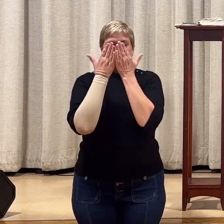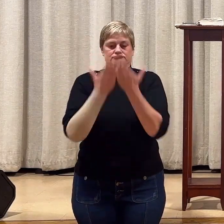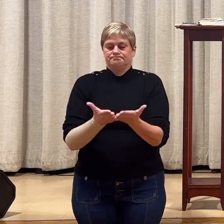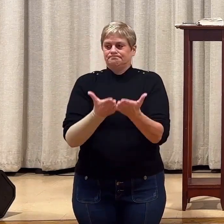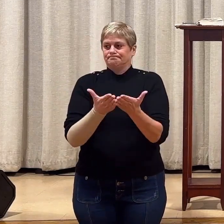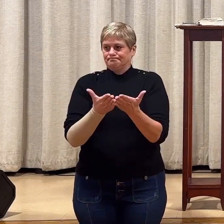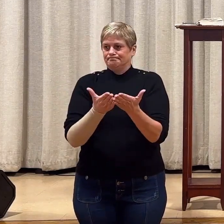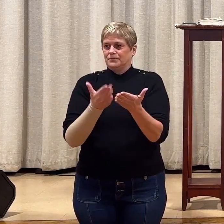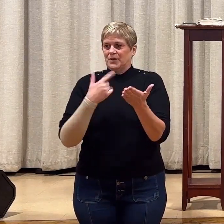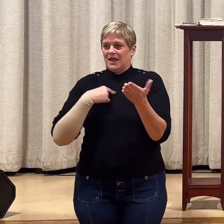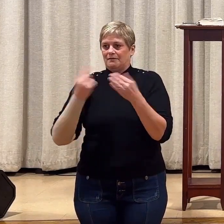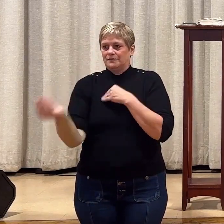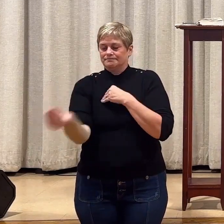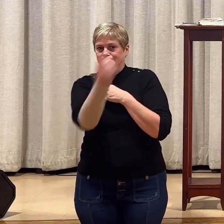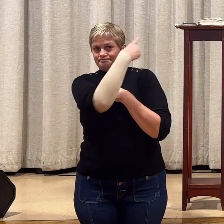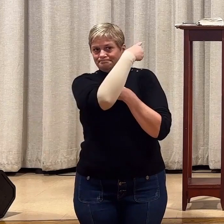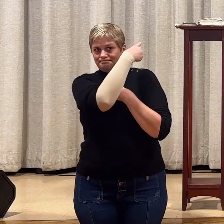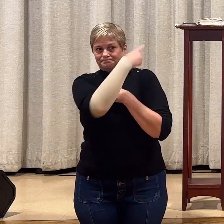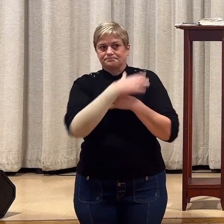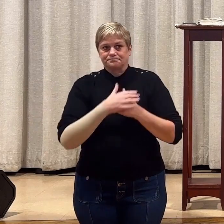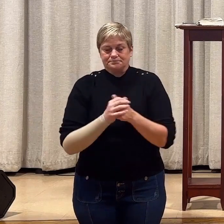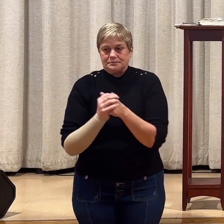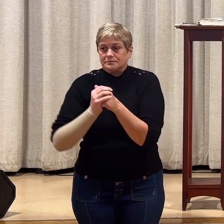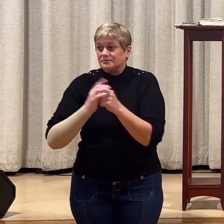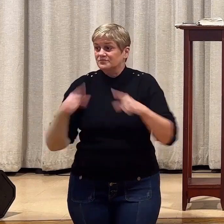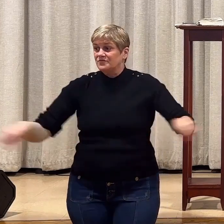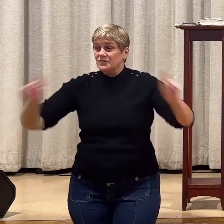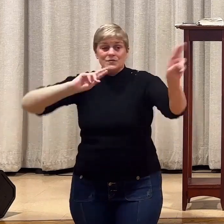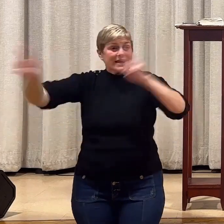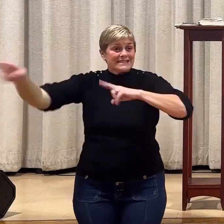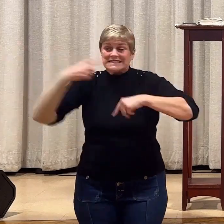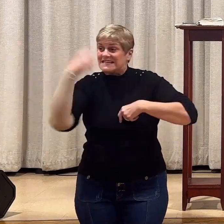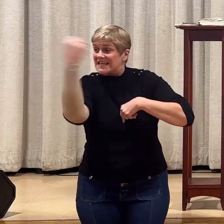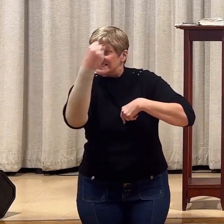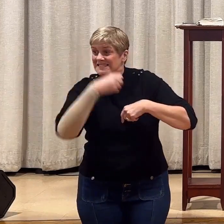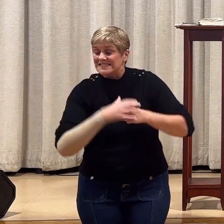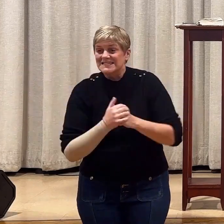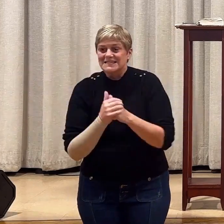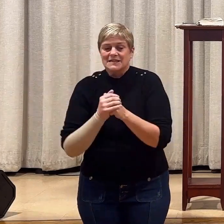have the printout with Philippians 4 on it. Are you guys ready? Say yes.